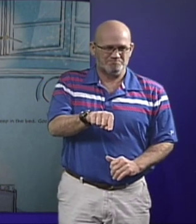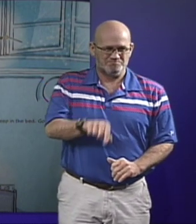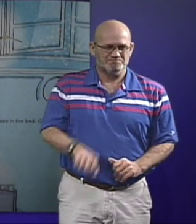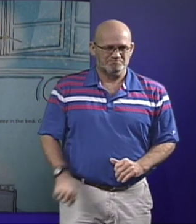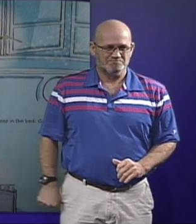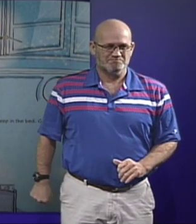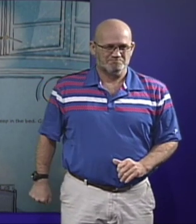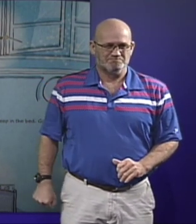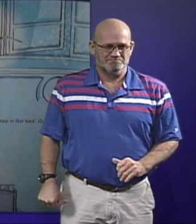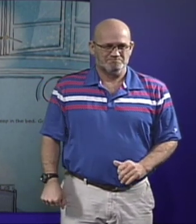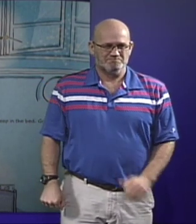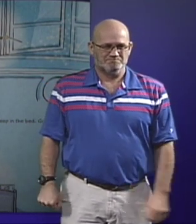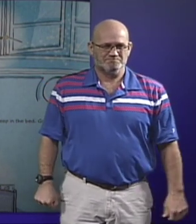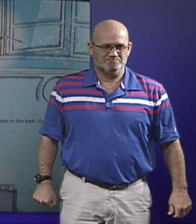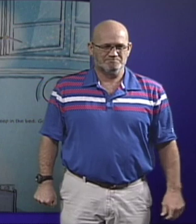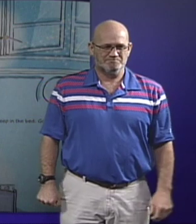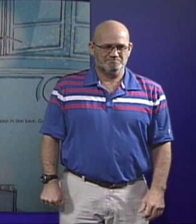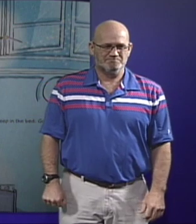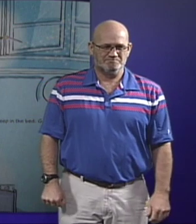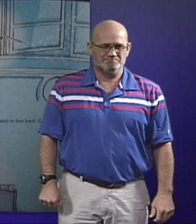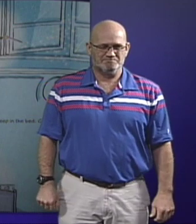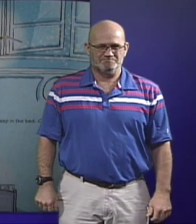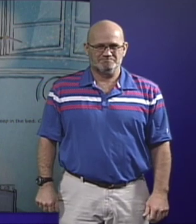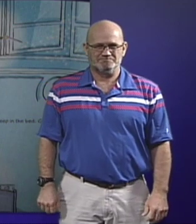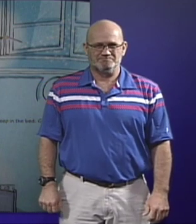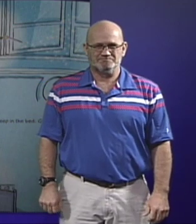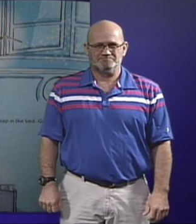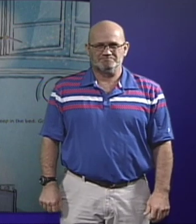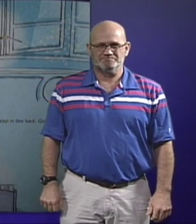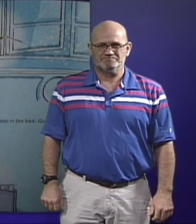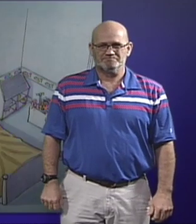girl asleep in the bed. Good, thought the Tooth Fairy.